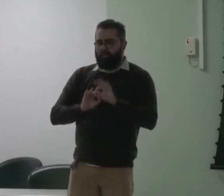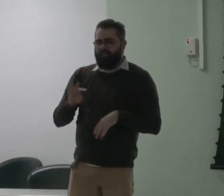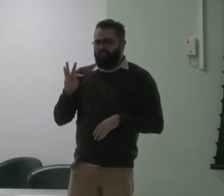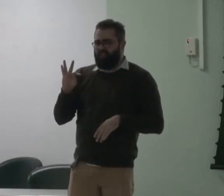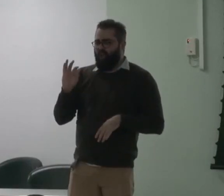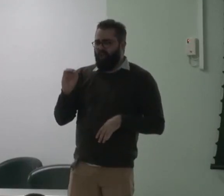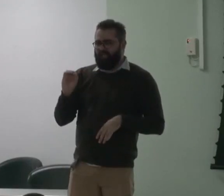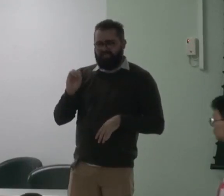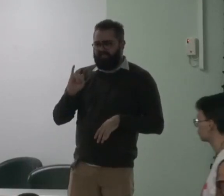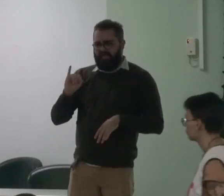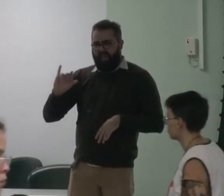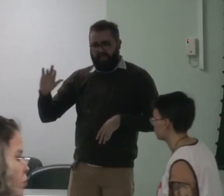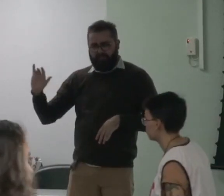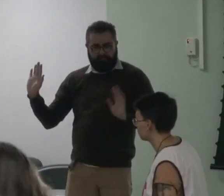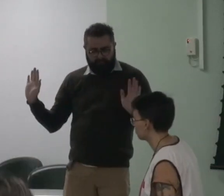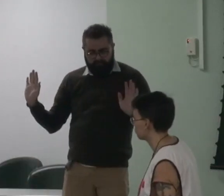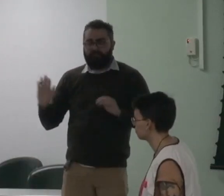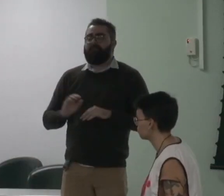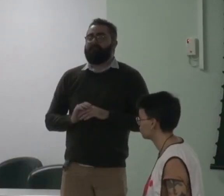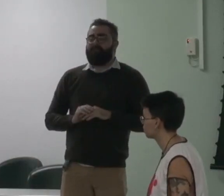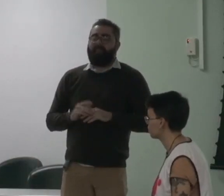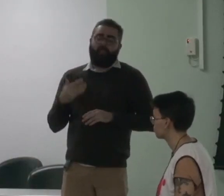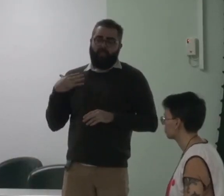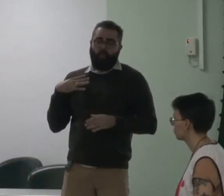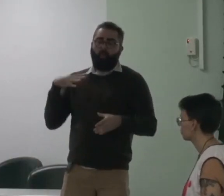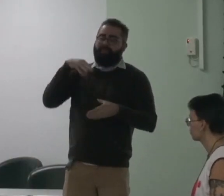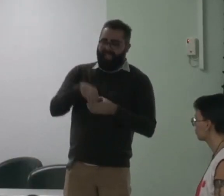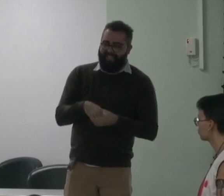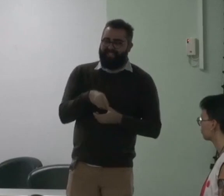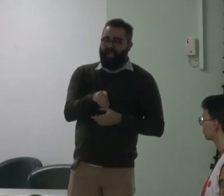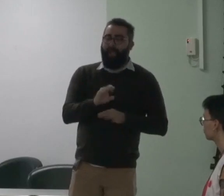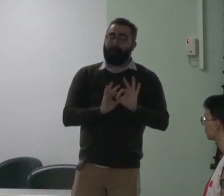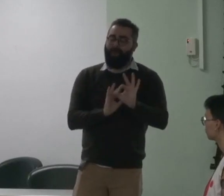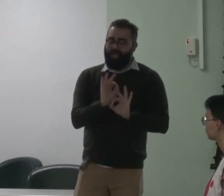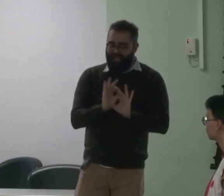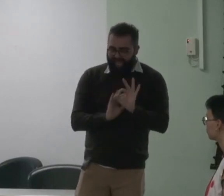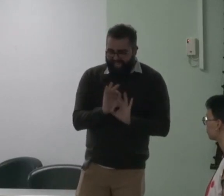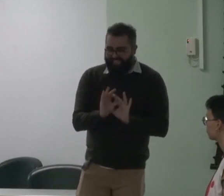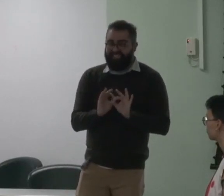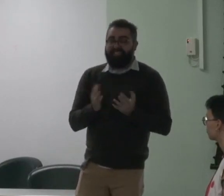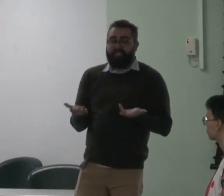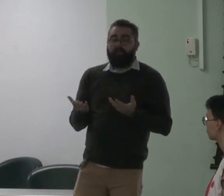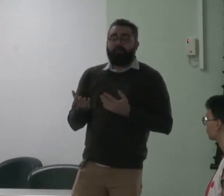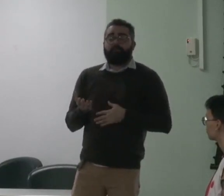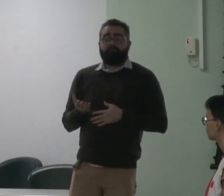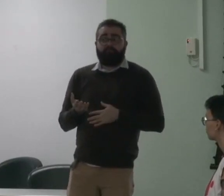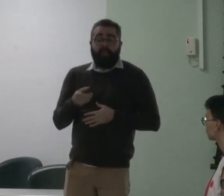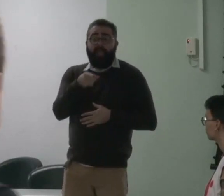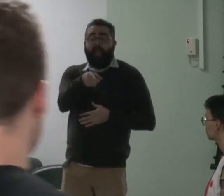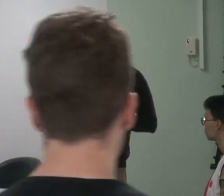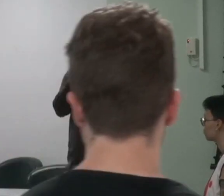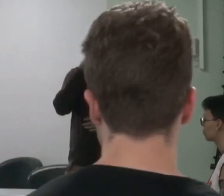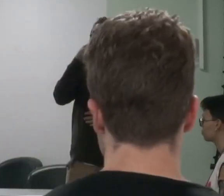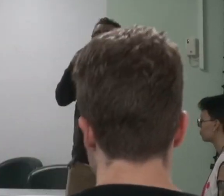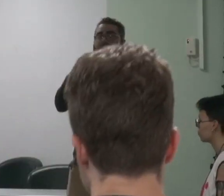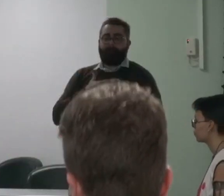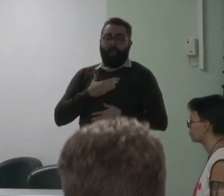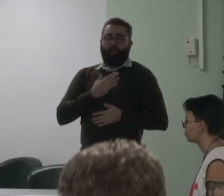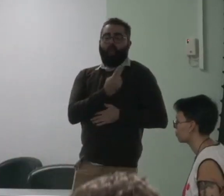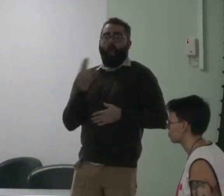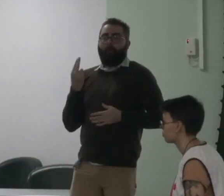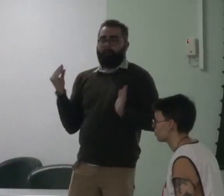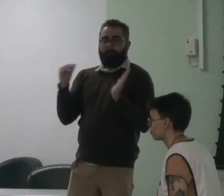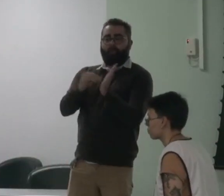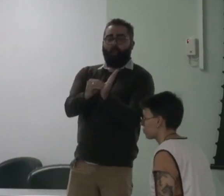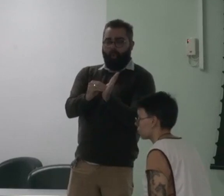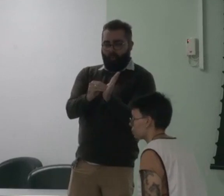to join the project and to suggest my name as debater